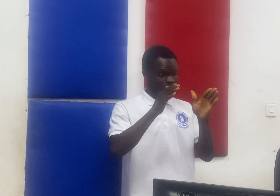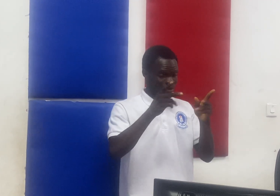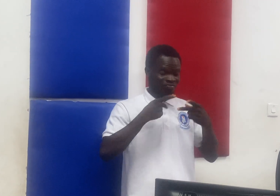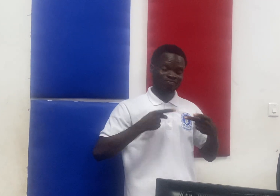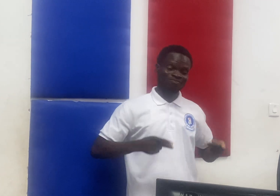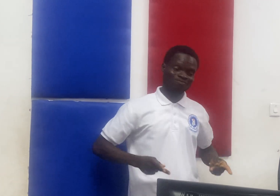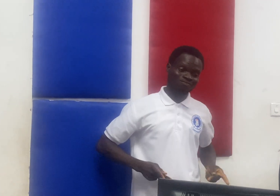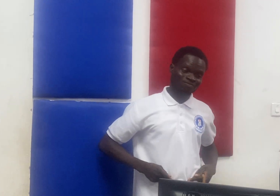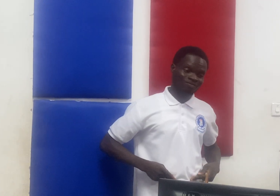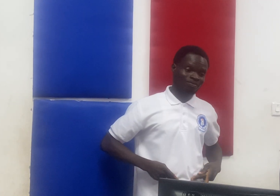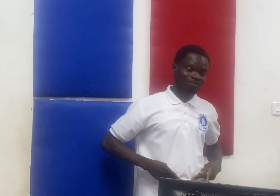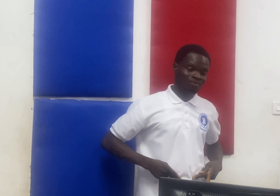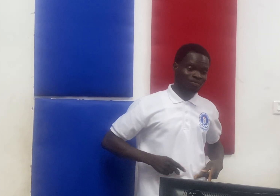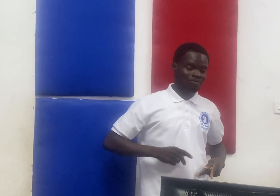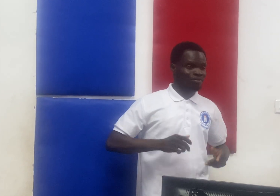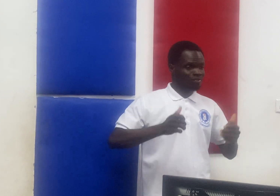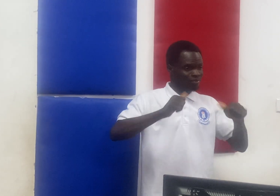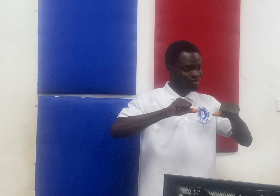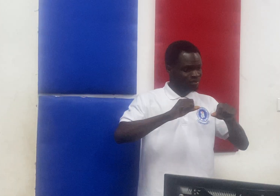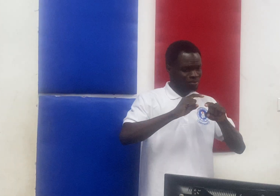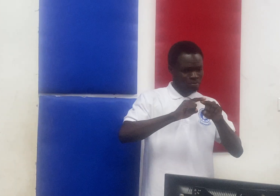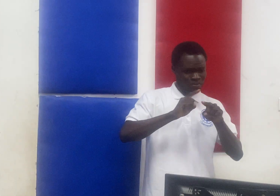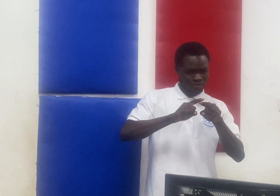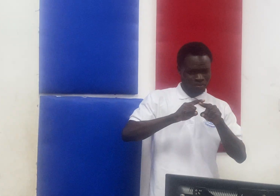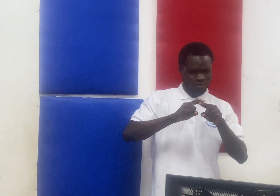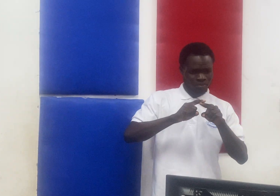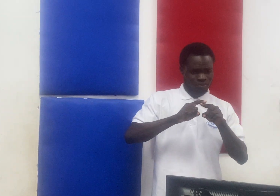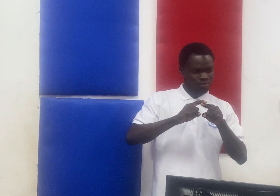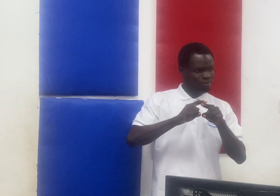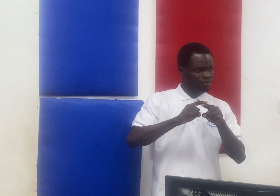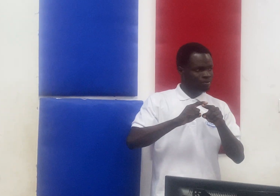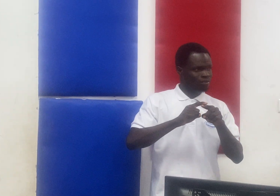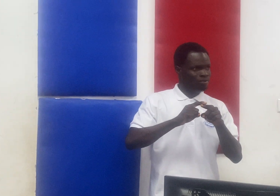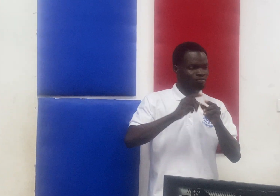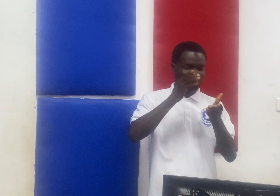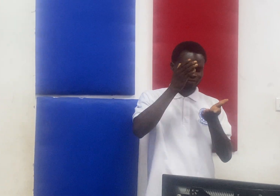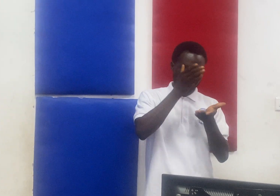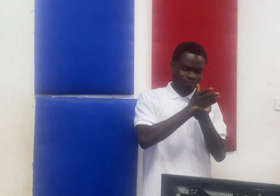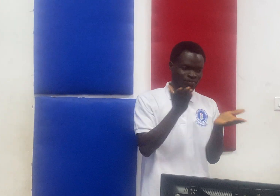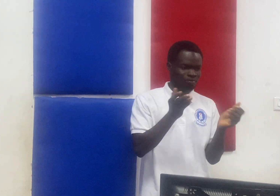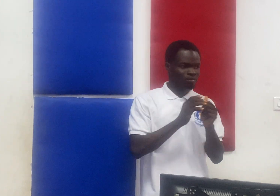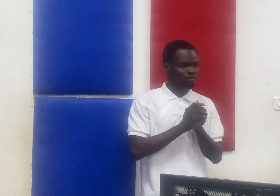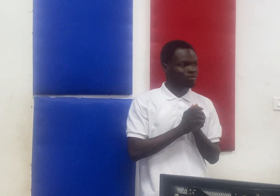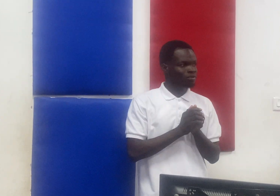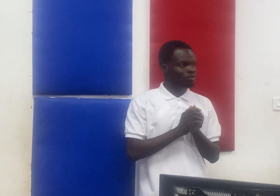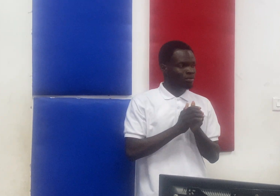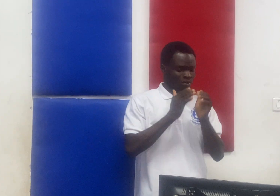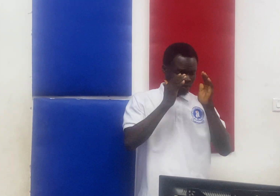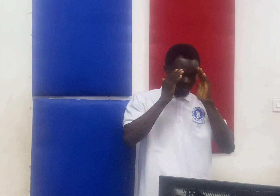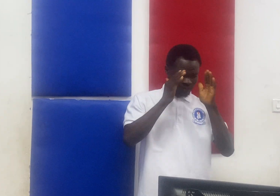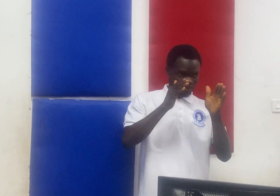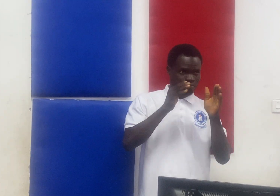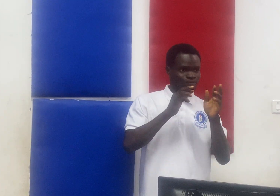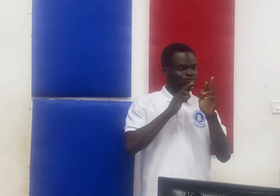ability of individual before going into relationship. They should look at the respect, the emotion. We